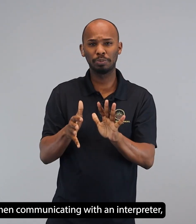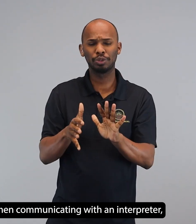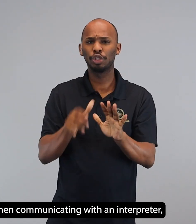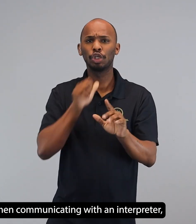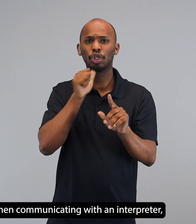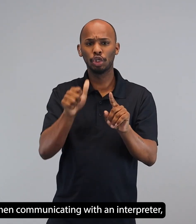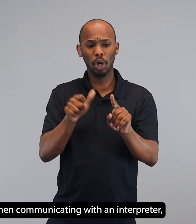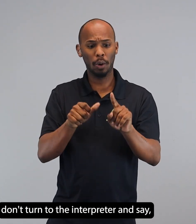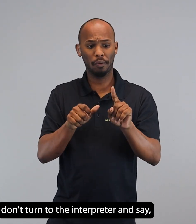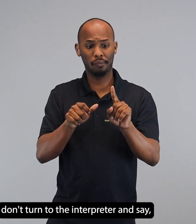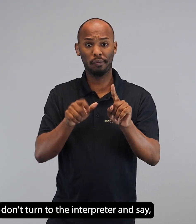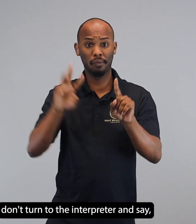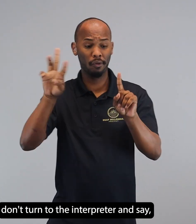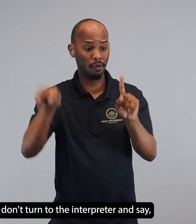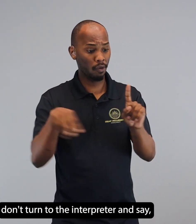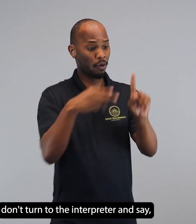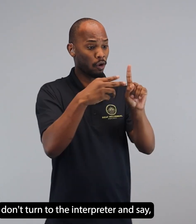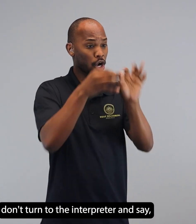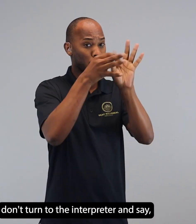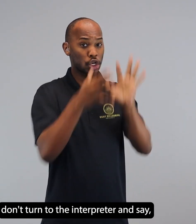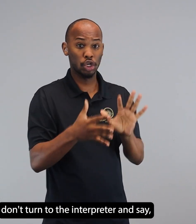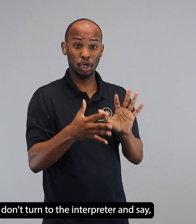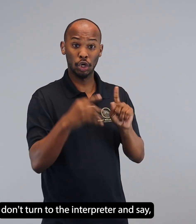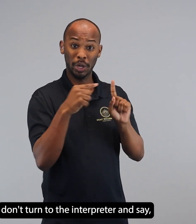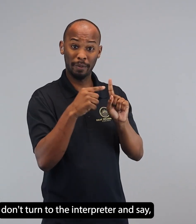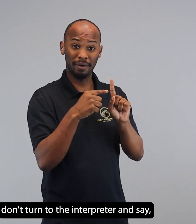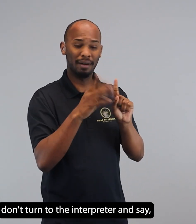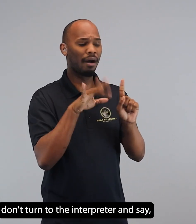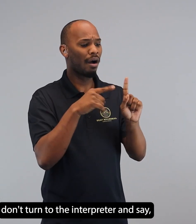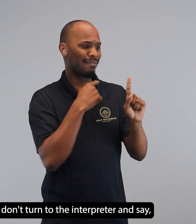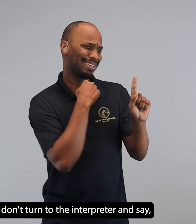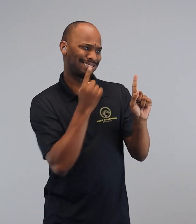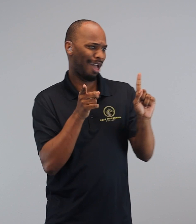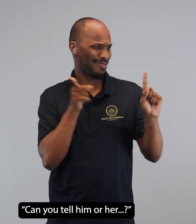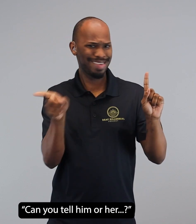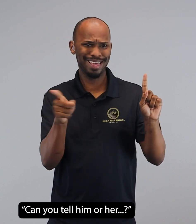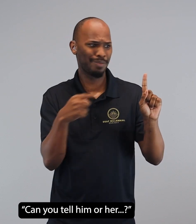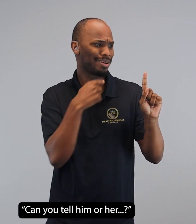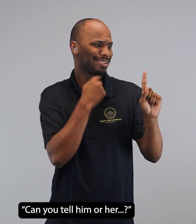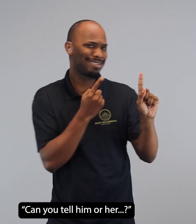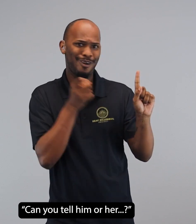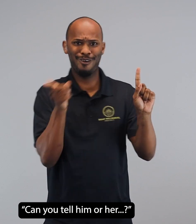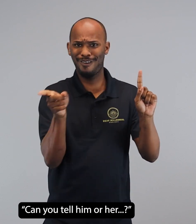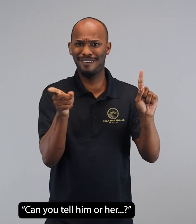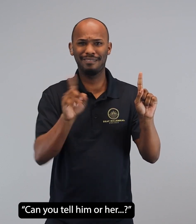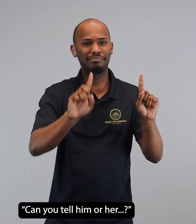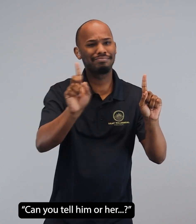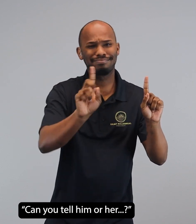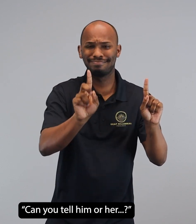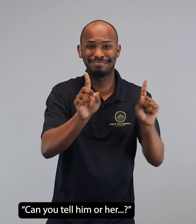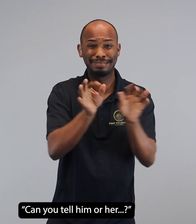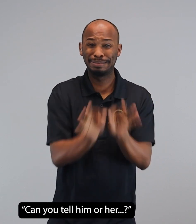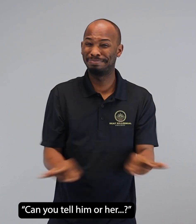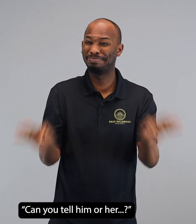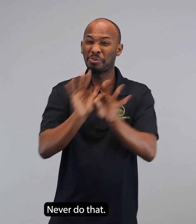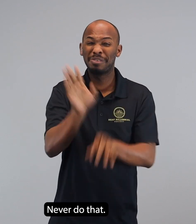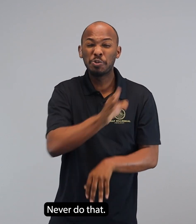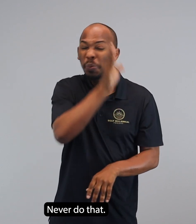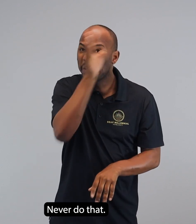interpreter, don't turn to the interpreter and say, can you tell him or her if? Never do